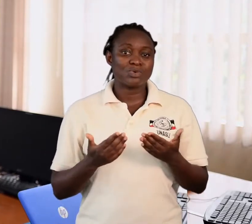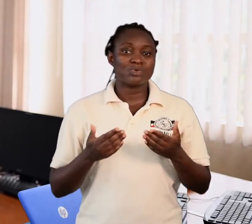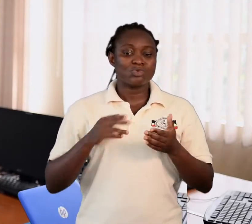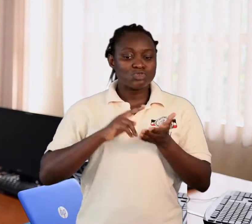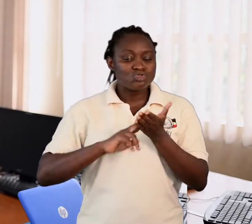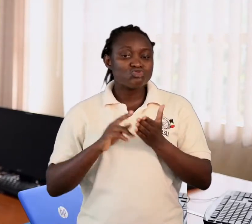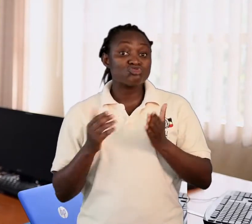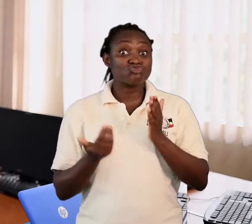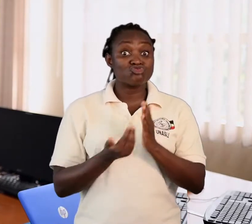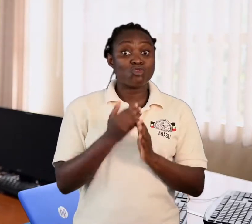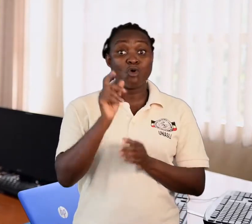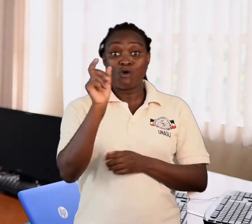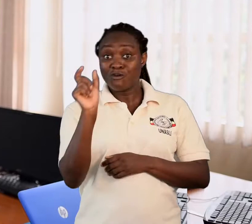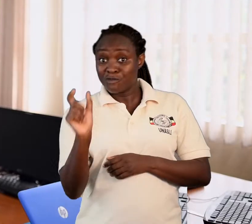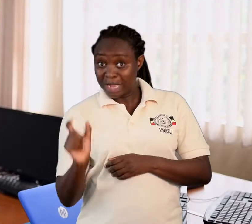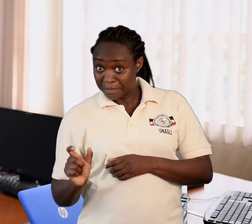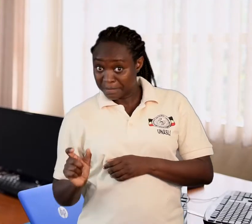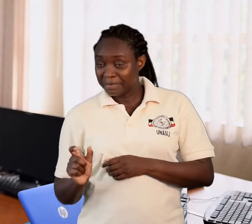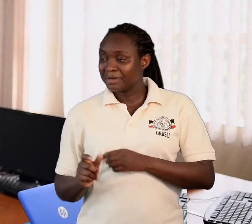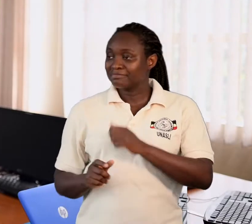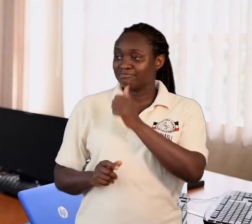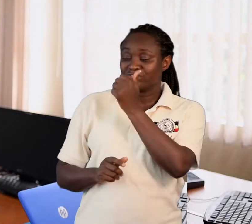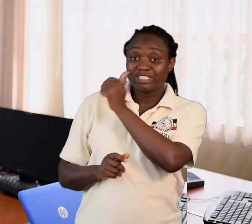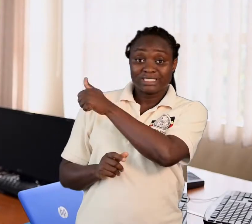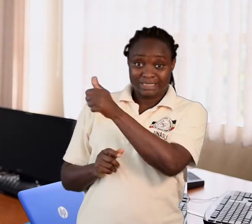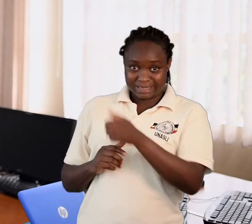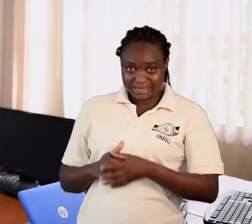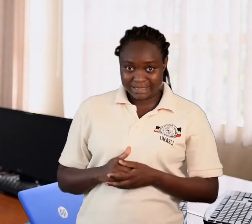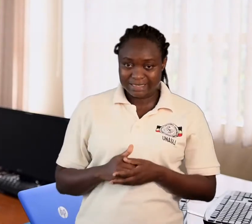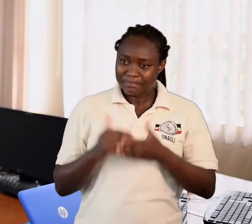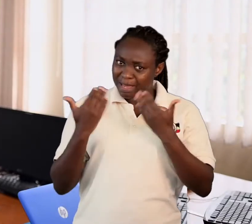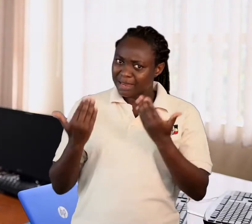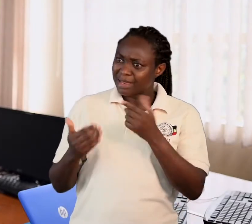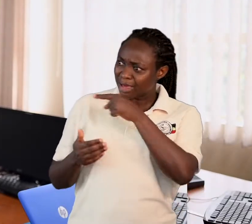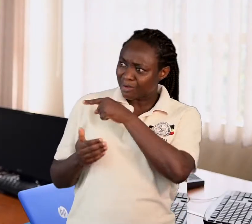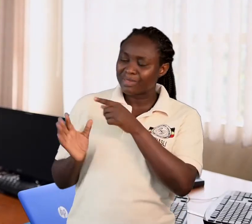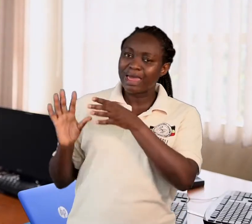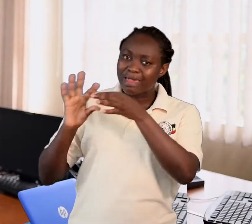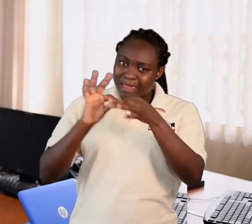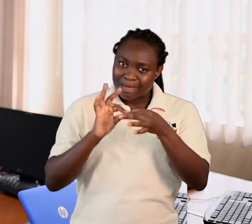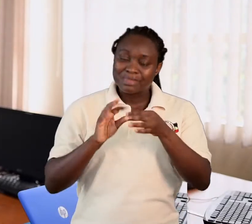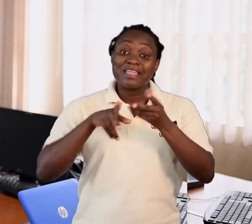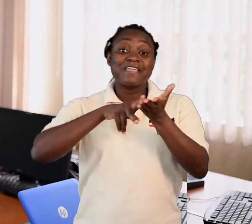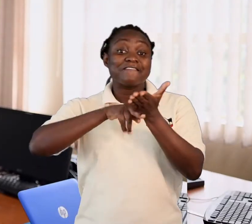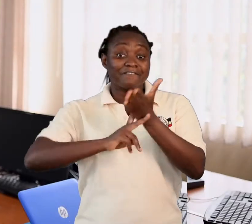subject, or one subject among those, which is physics.